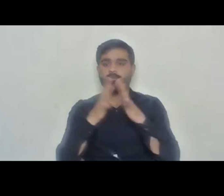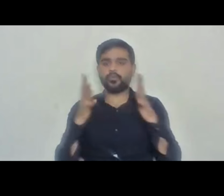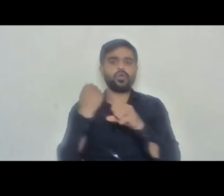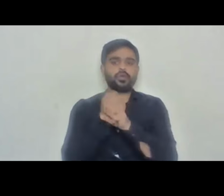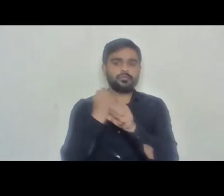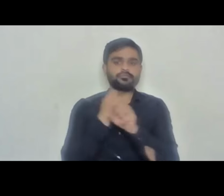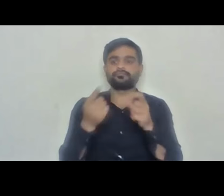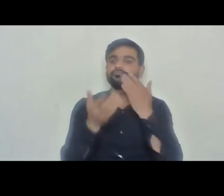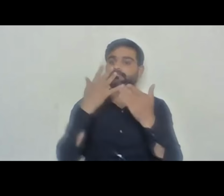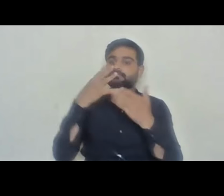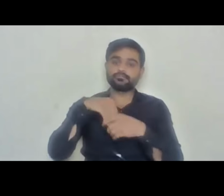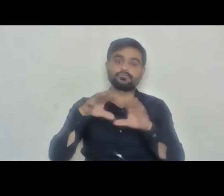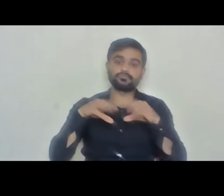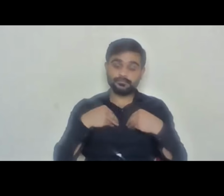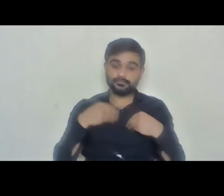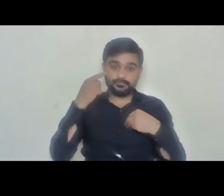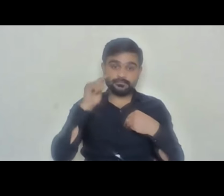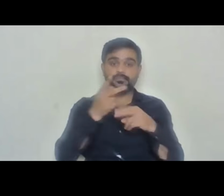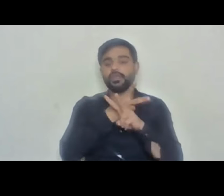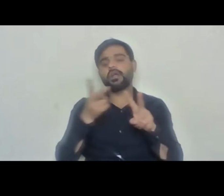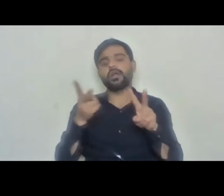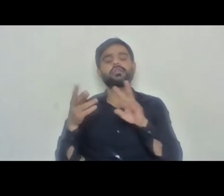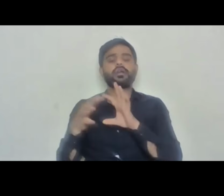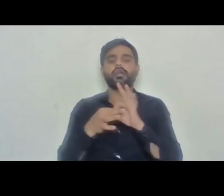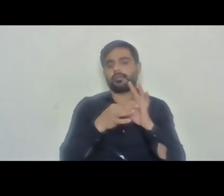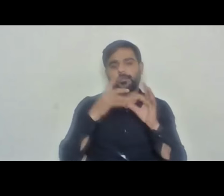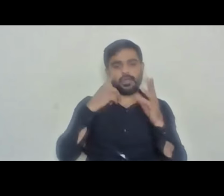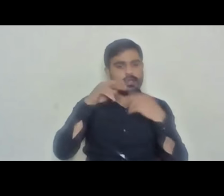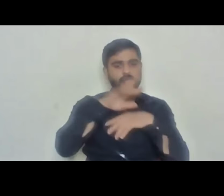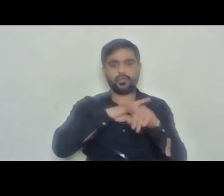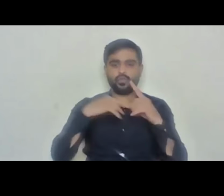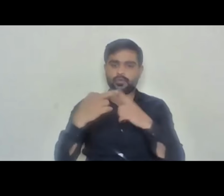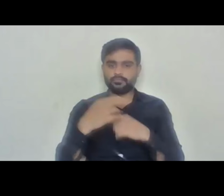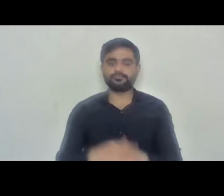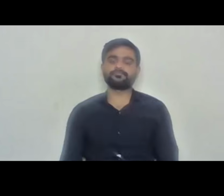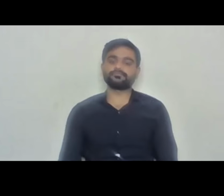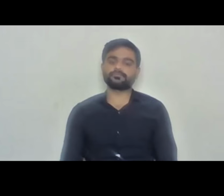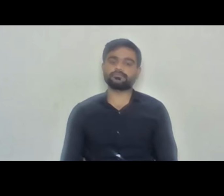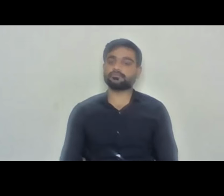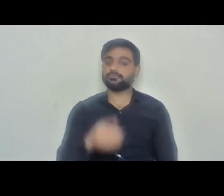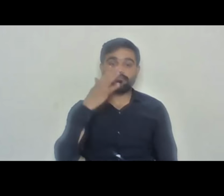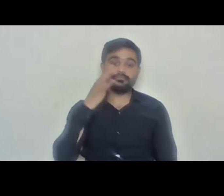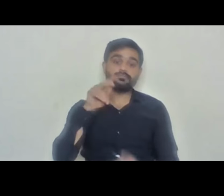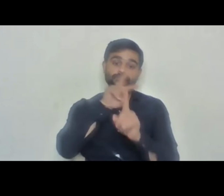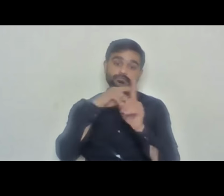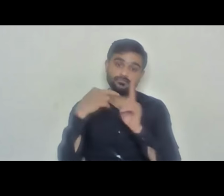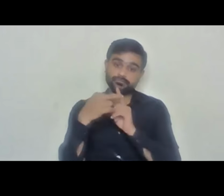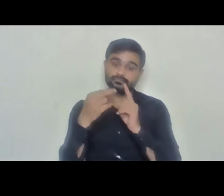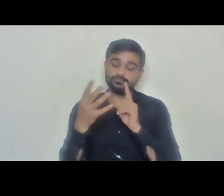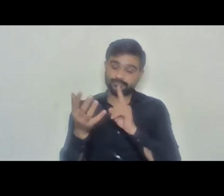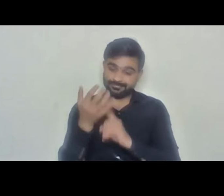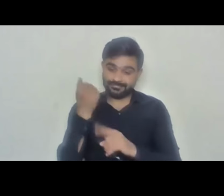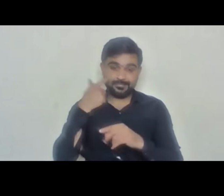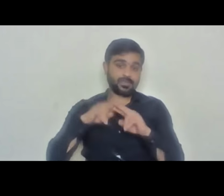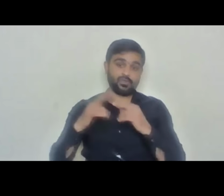than you would have to consider for some other population. In quantitative approach, if you're